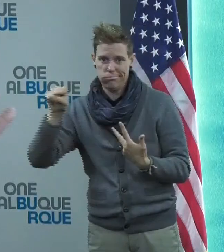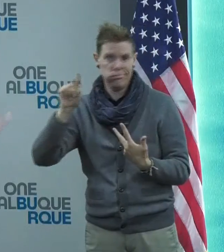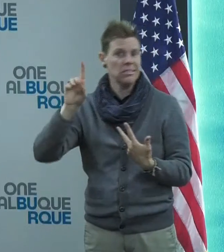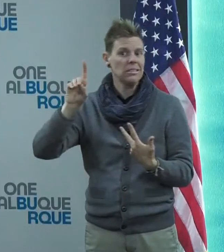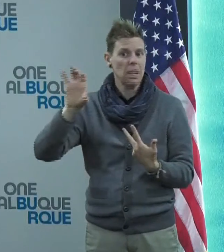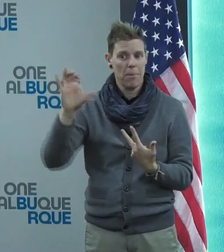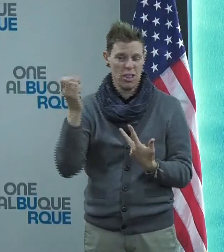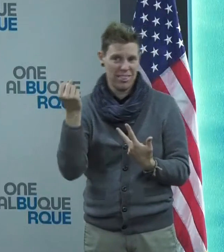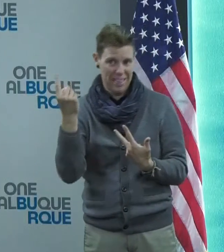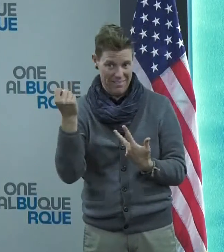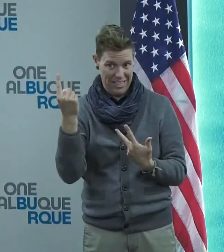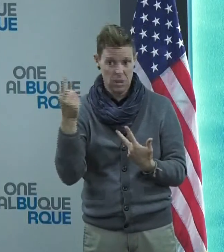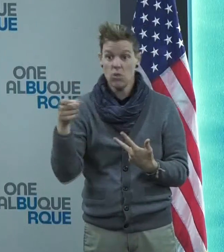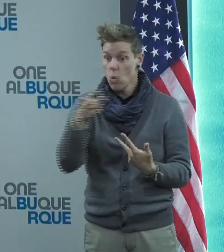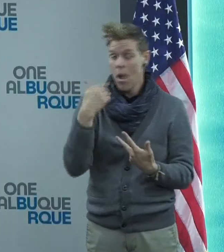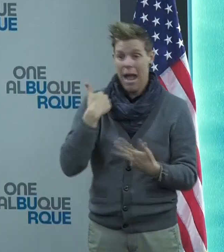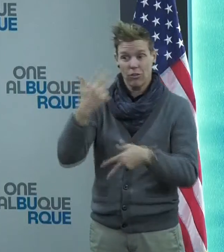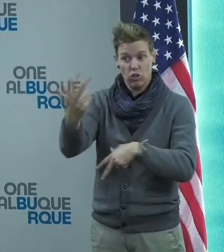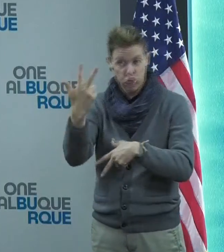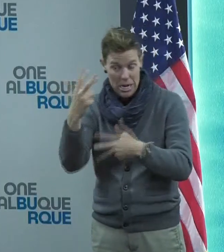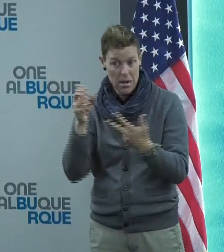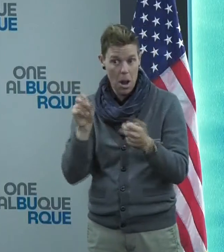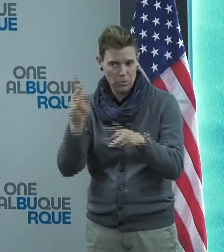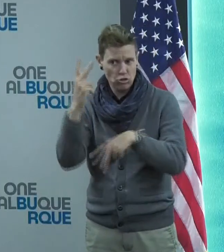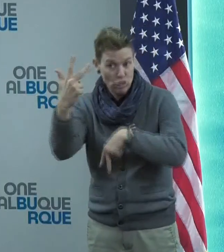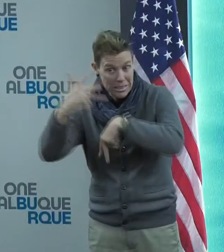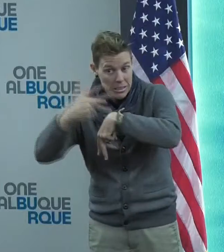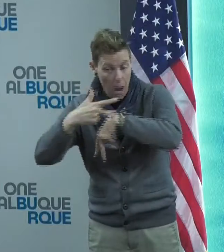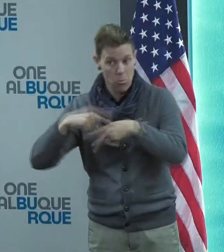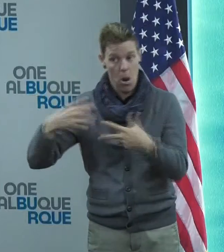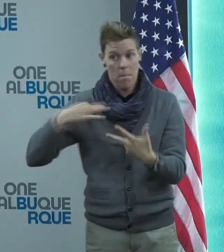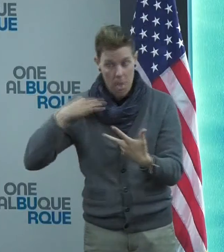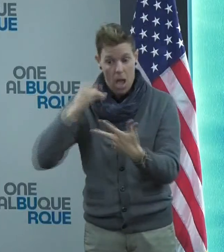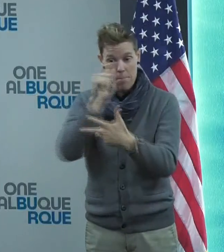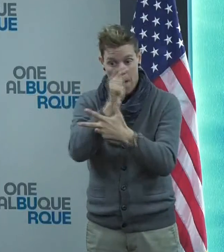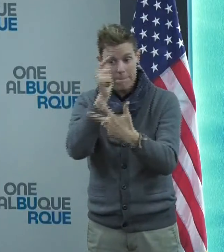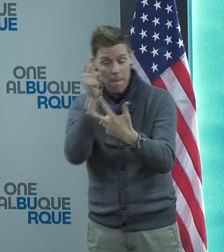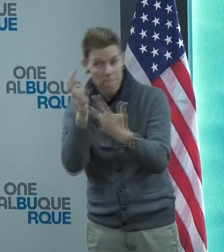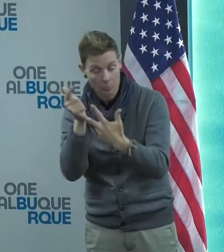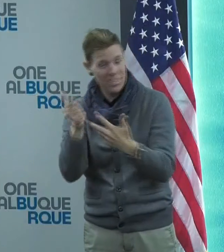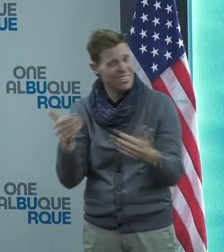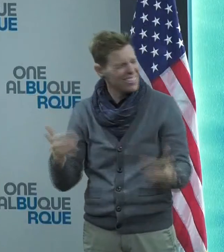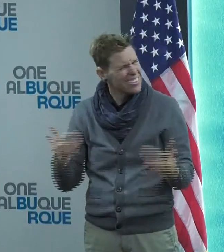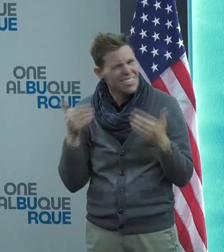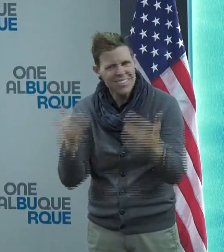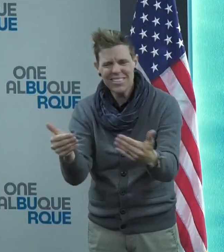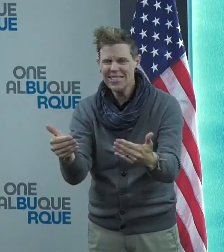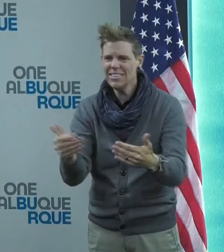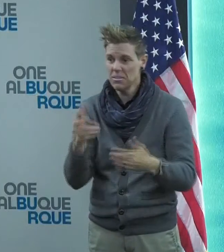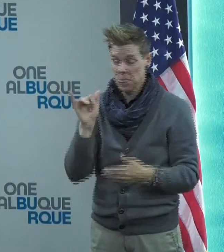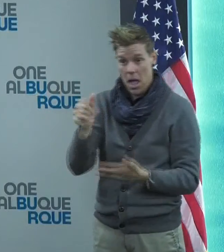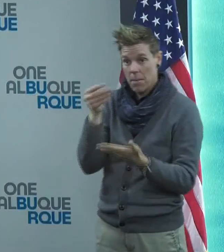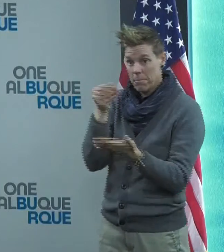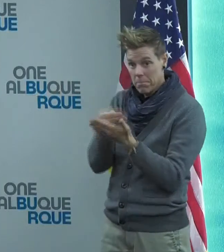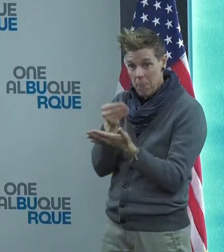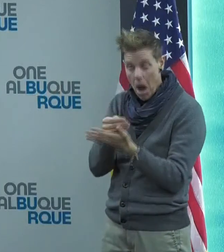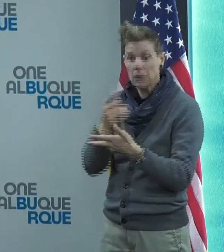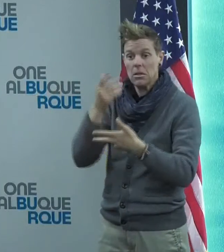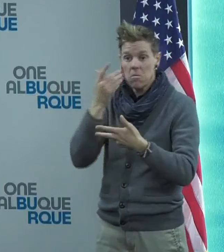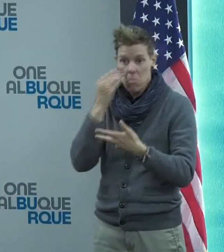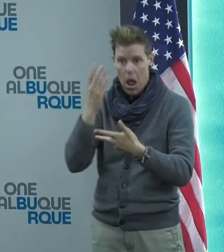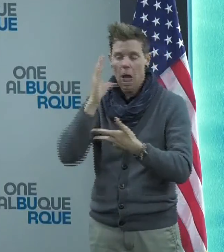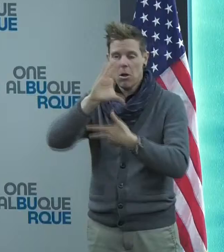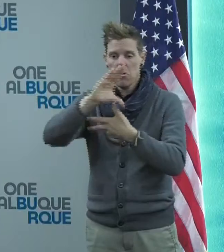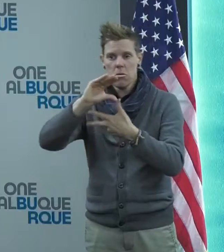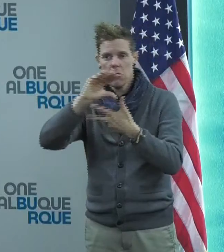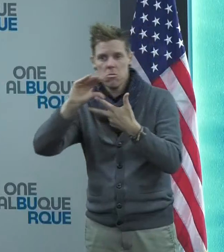3 chances to get that. And available funds, if they're oversubscribed, are going to be done on a lottery basis. You can find